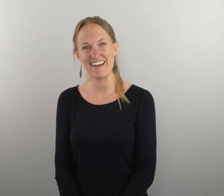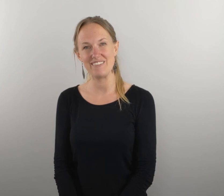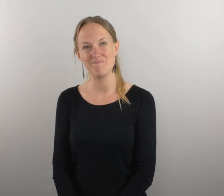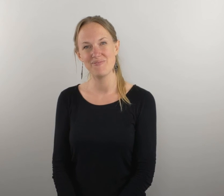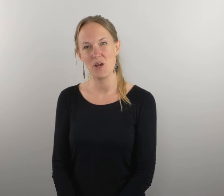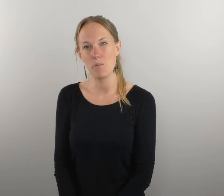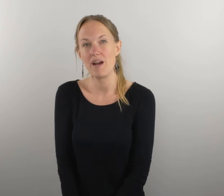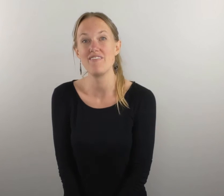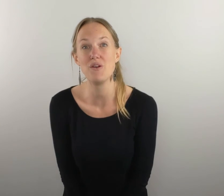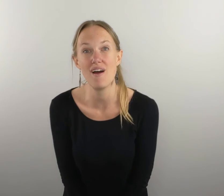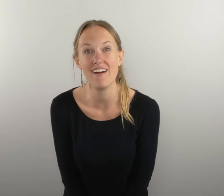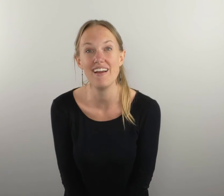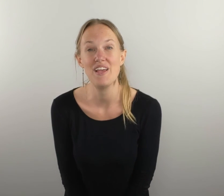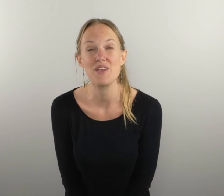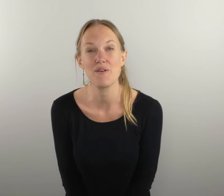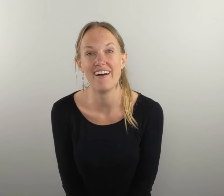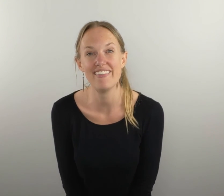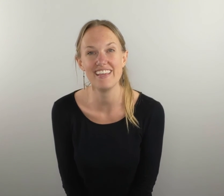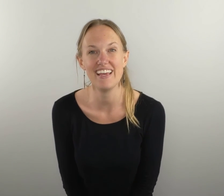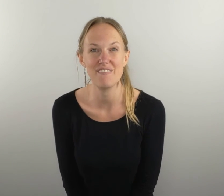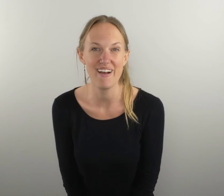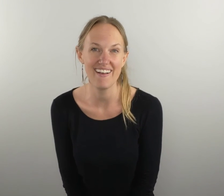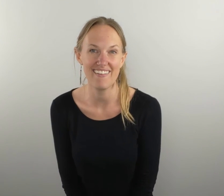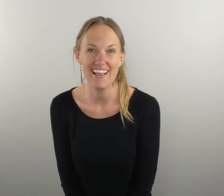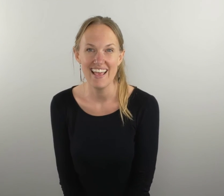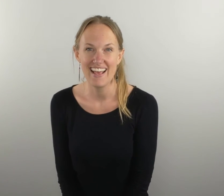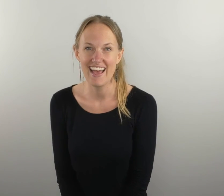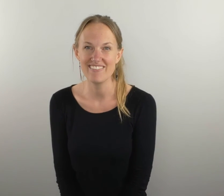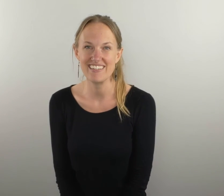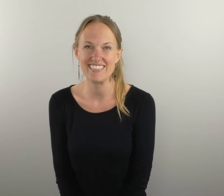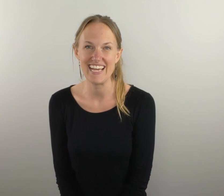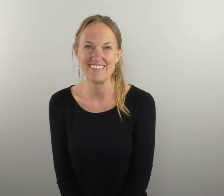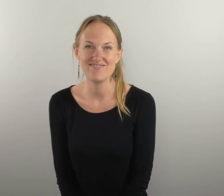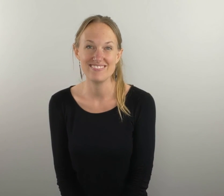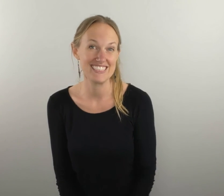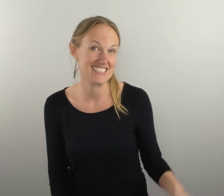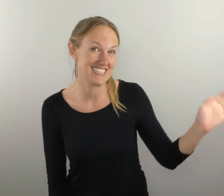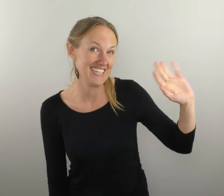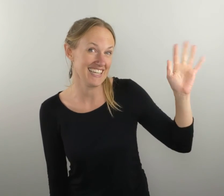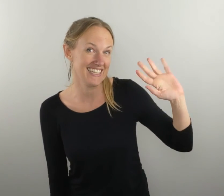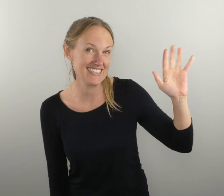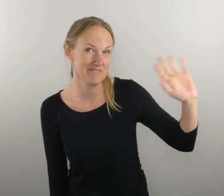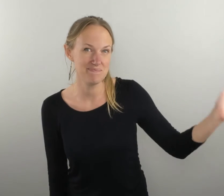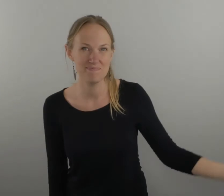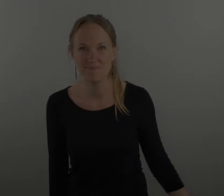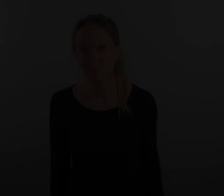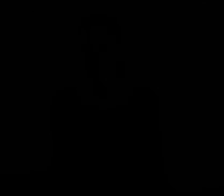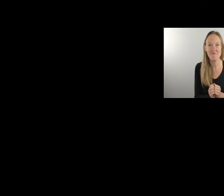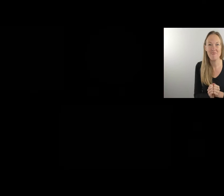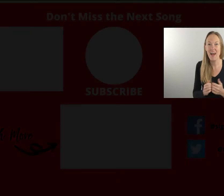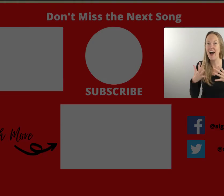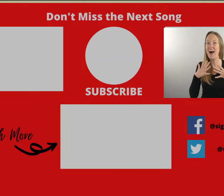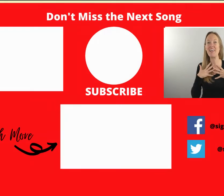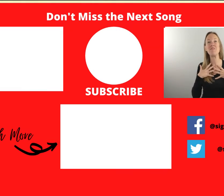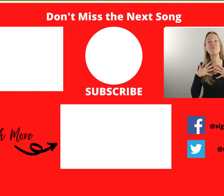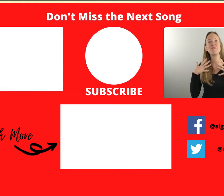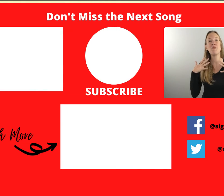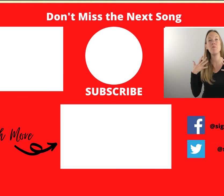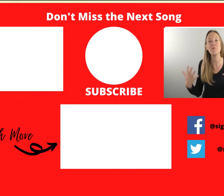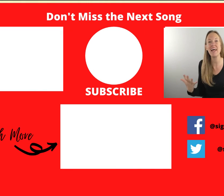there. Hope wherever you are healthy and well and having a great day. See you later. I am so